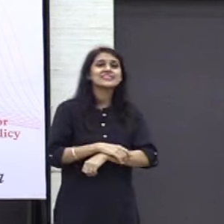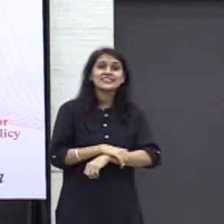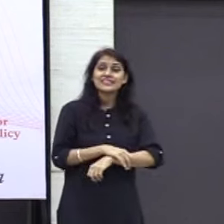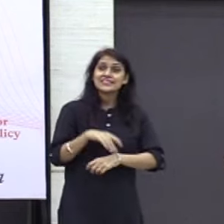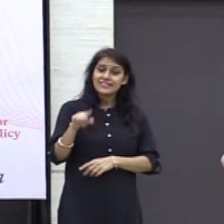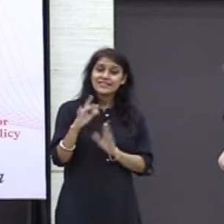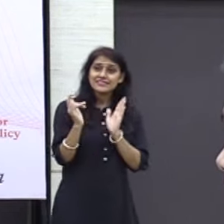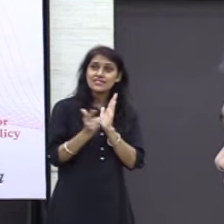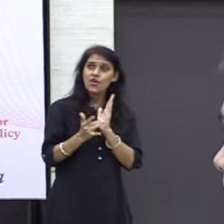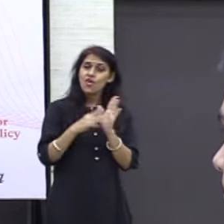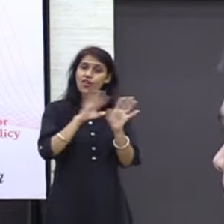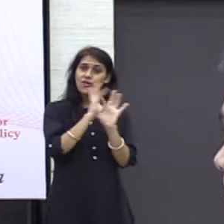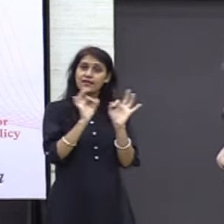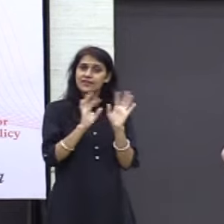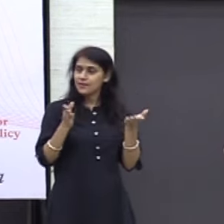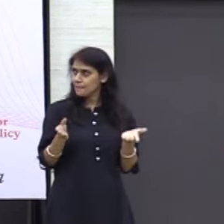that technology is available